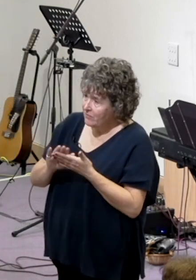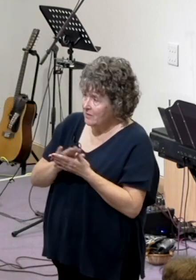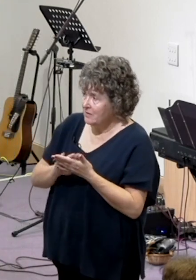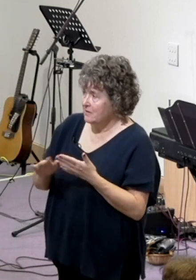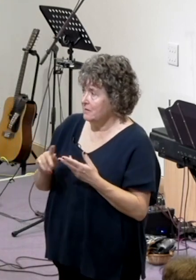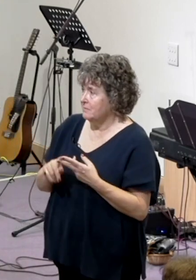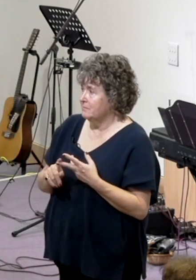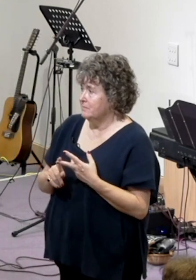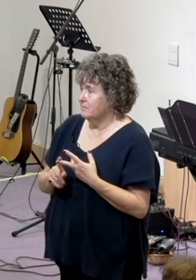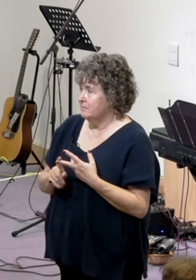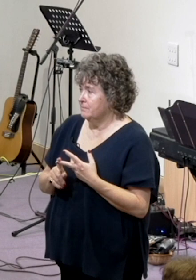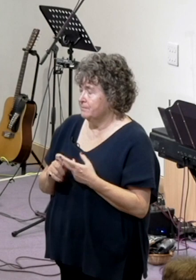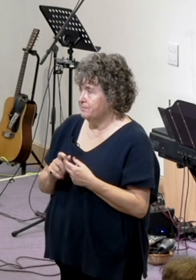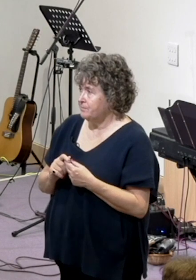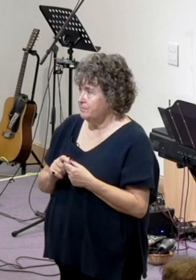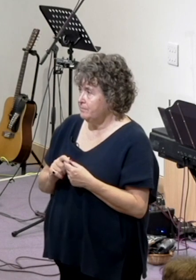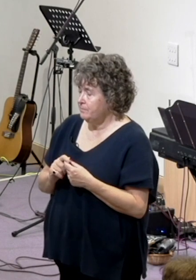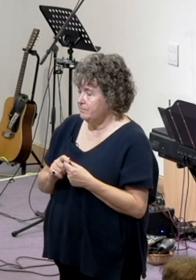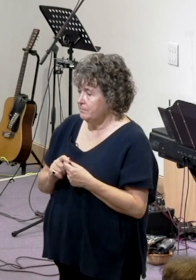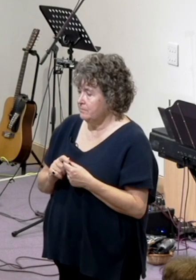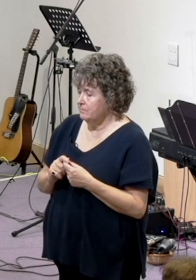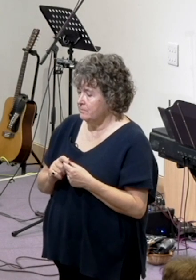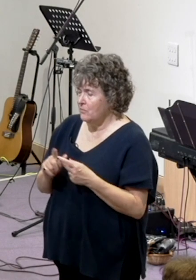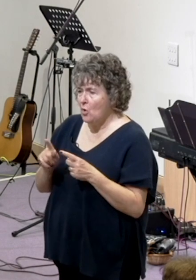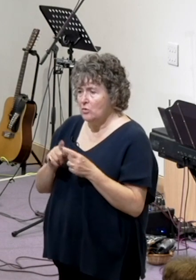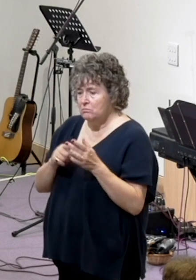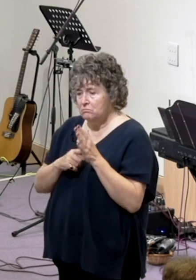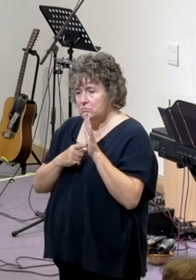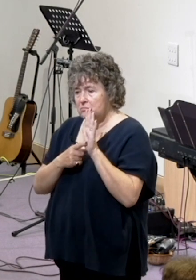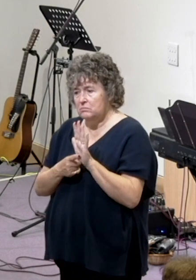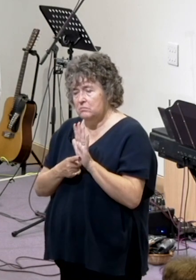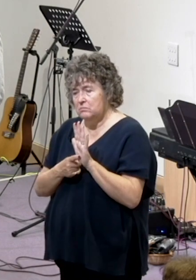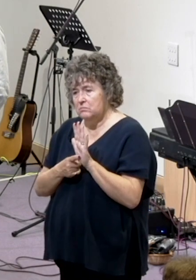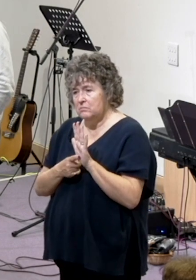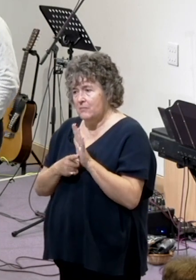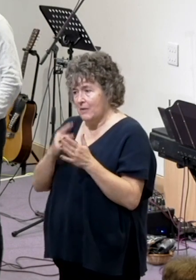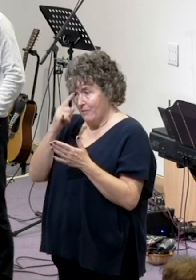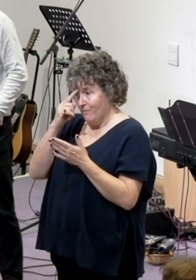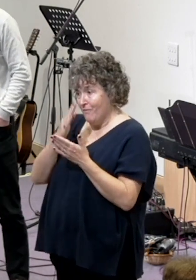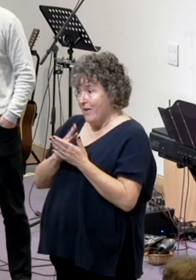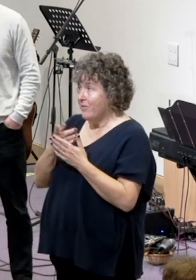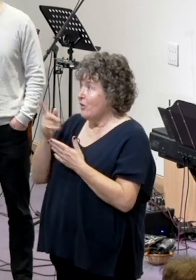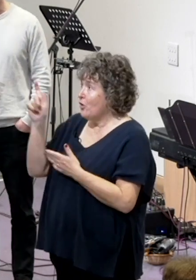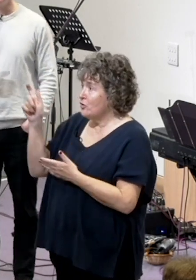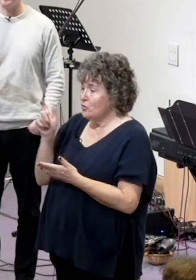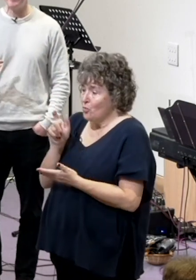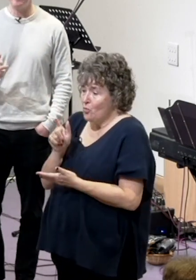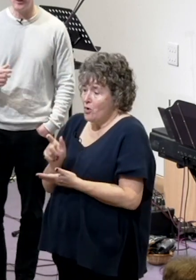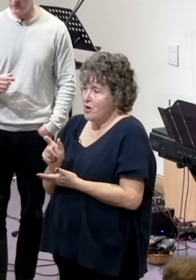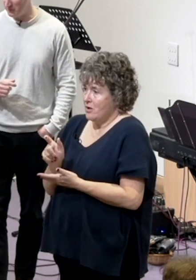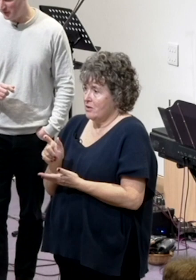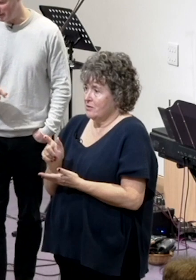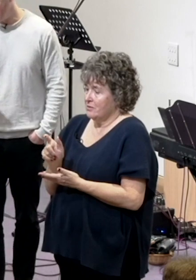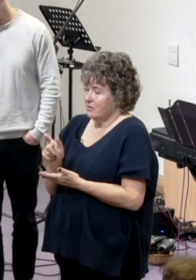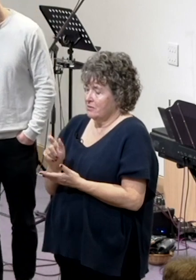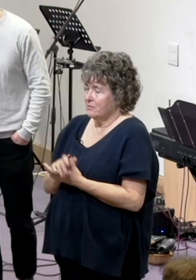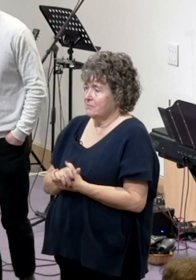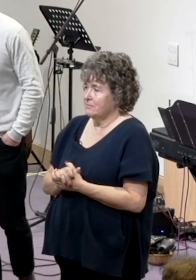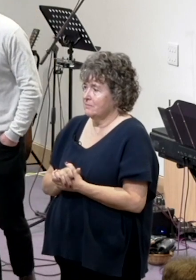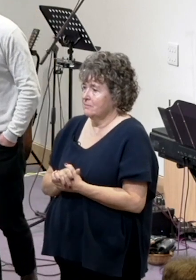Mary. He also demonstrates faith in God's word. Faith in God's